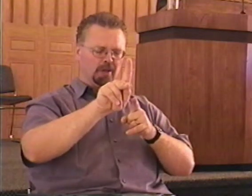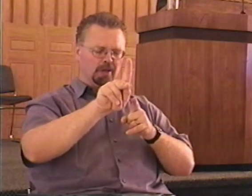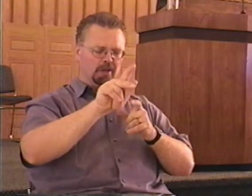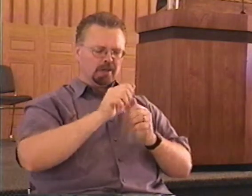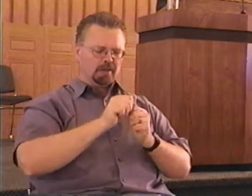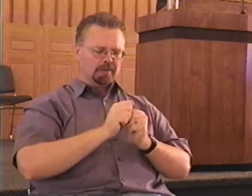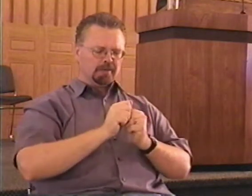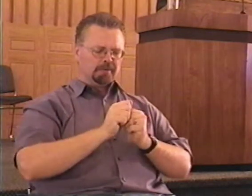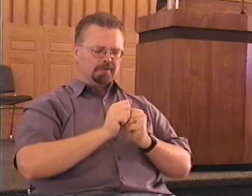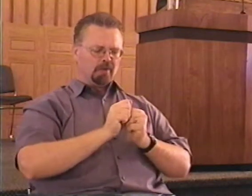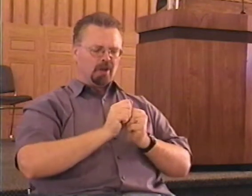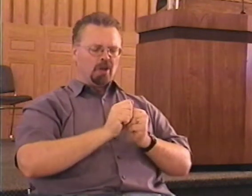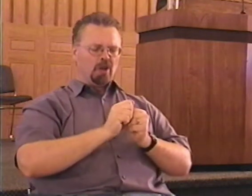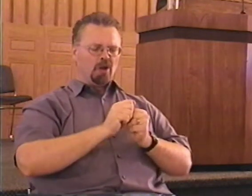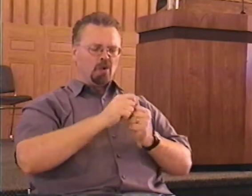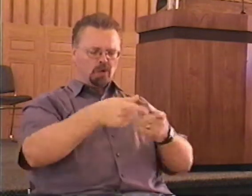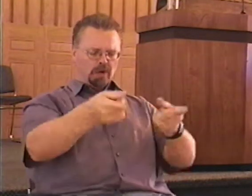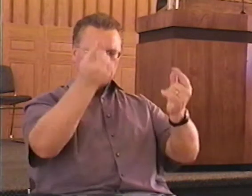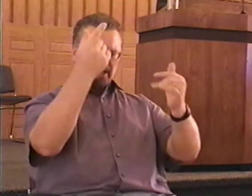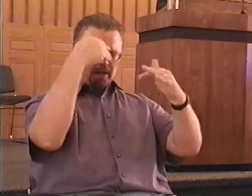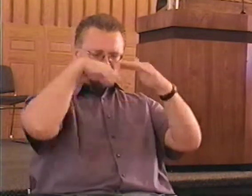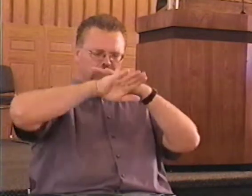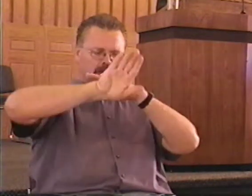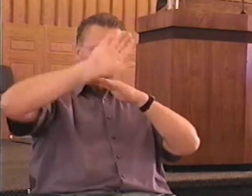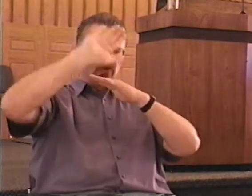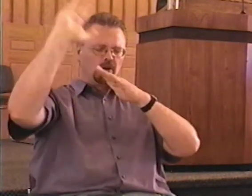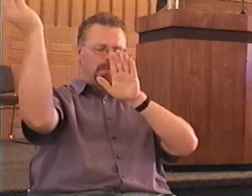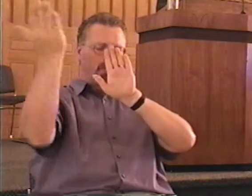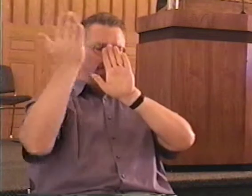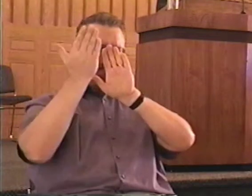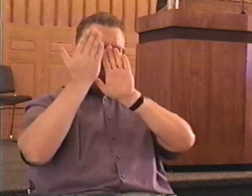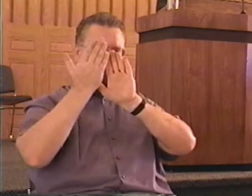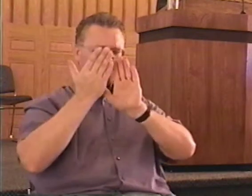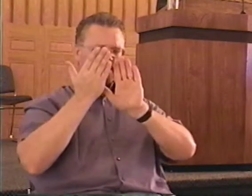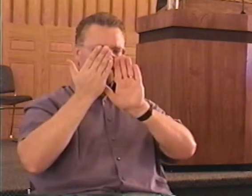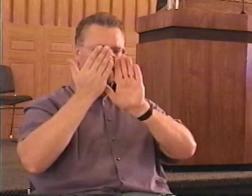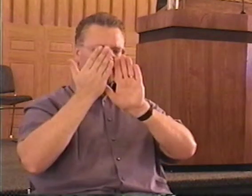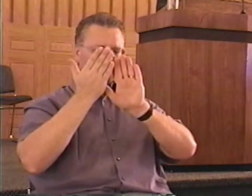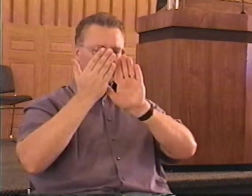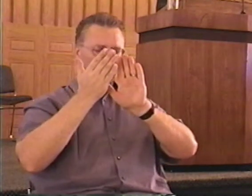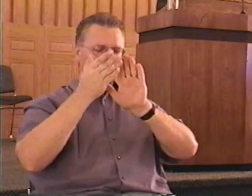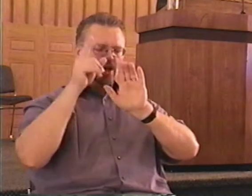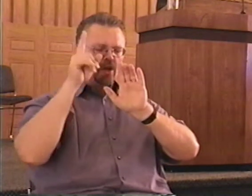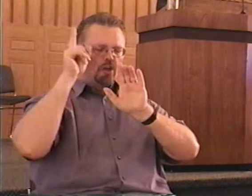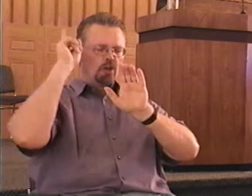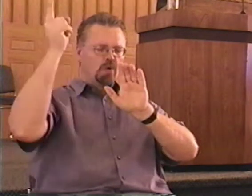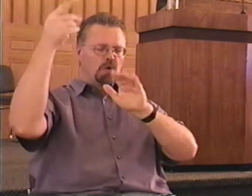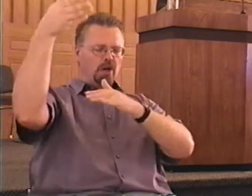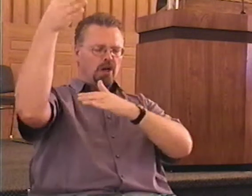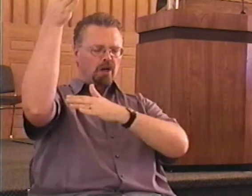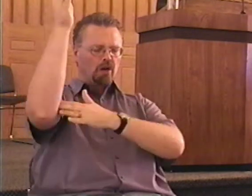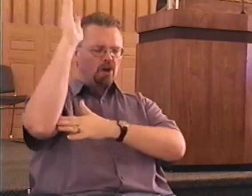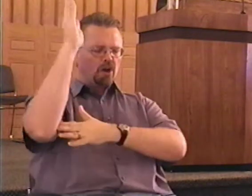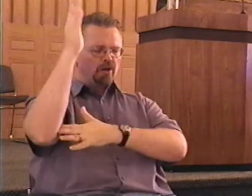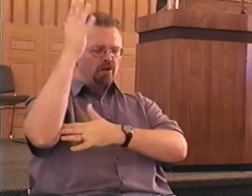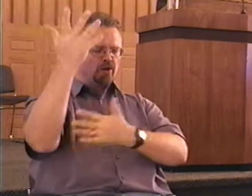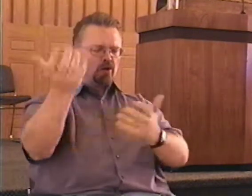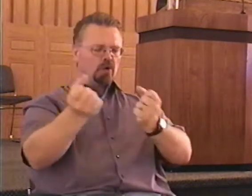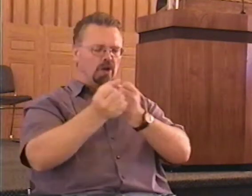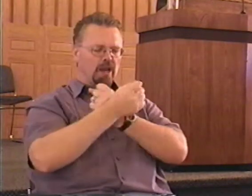Father, we come into your presence, a God of justice, a God of